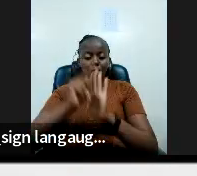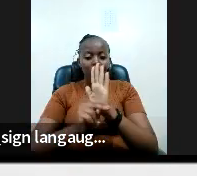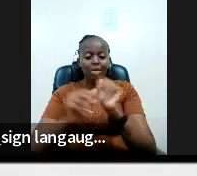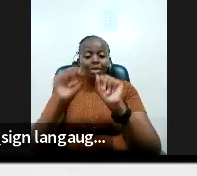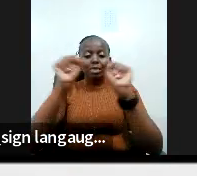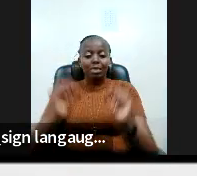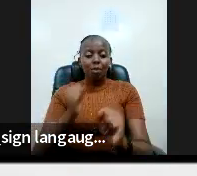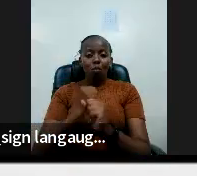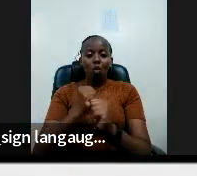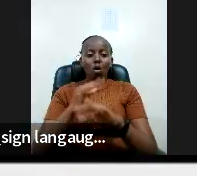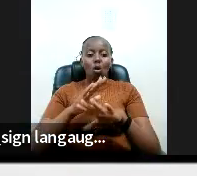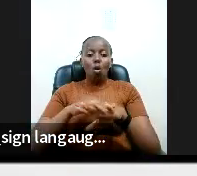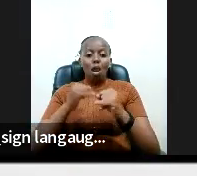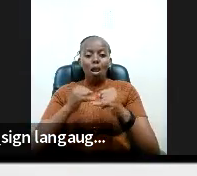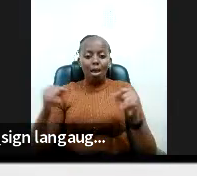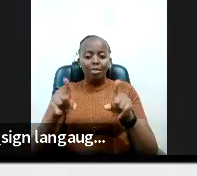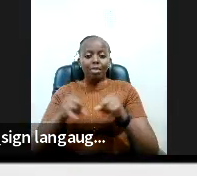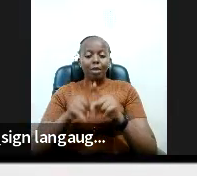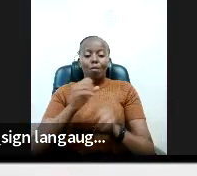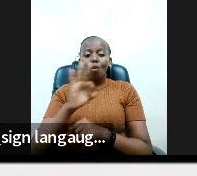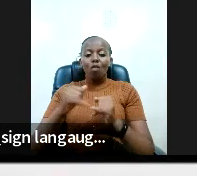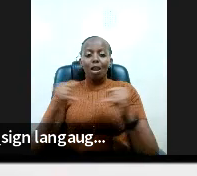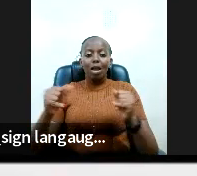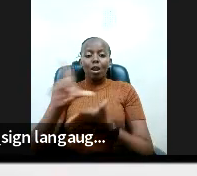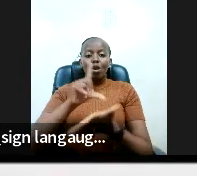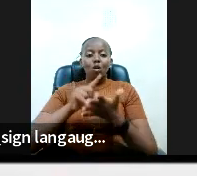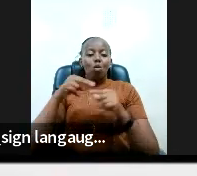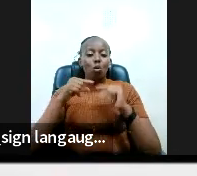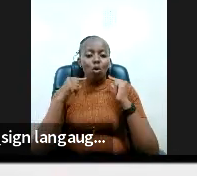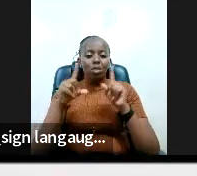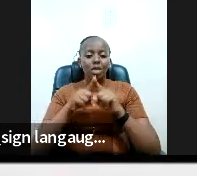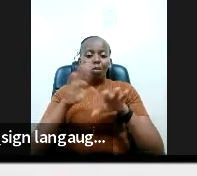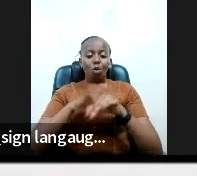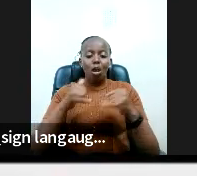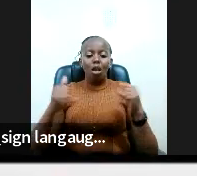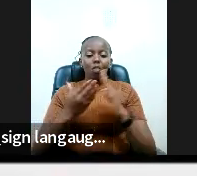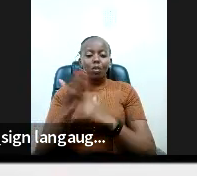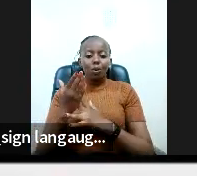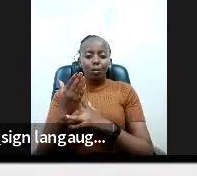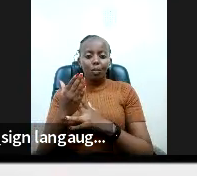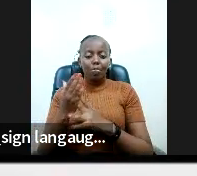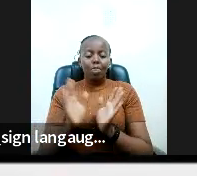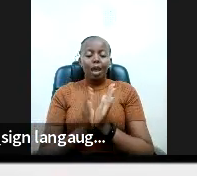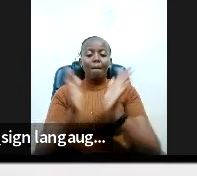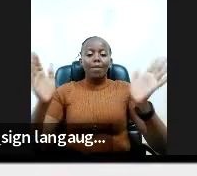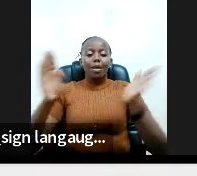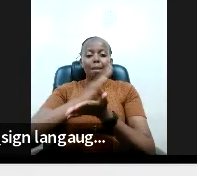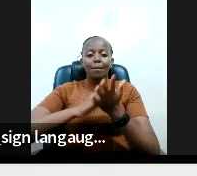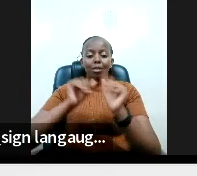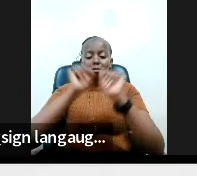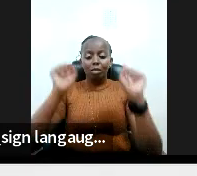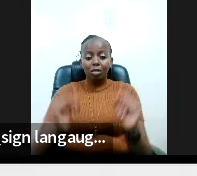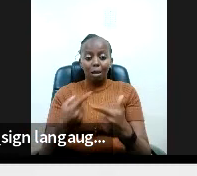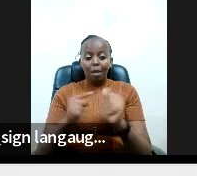offline on school's computer local host and online through cloud-based hosts. The online version of our